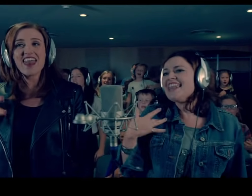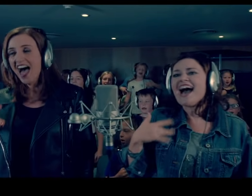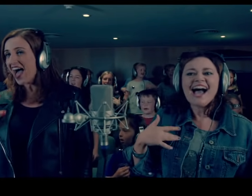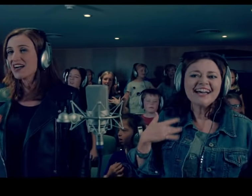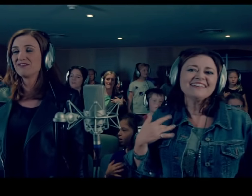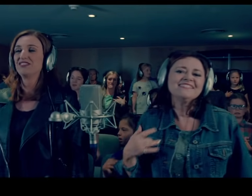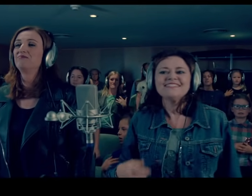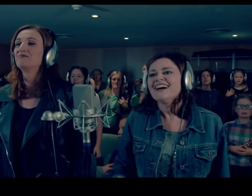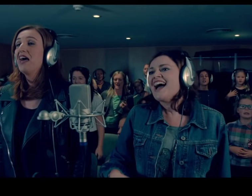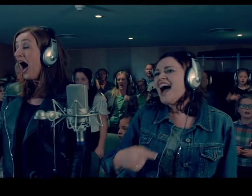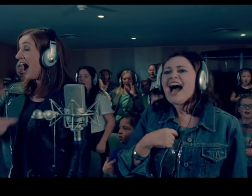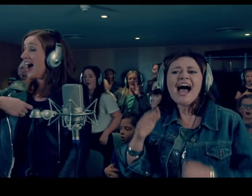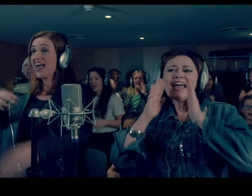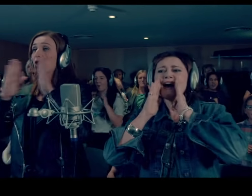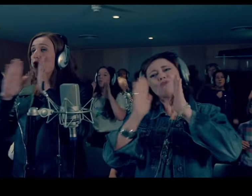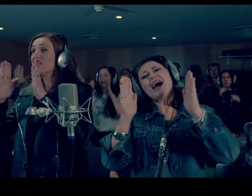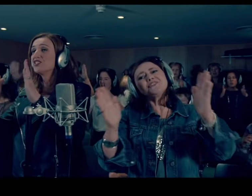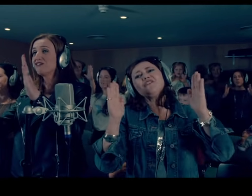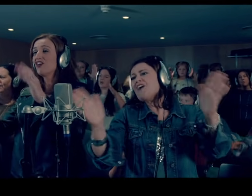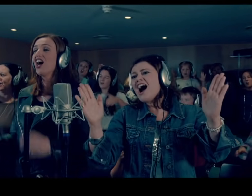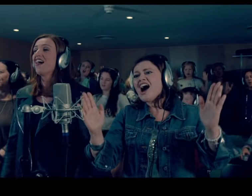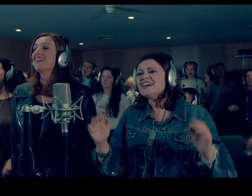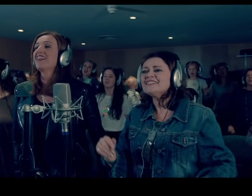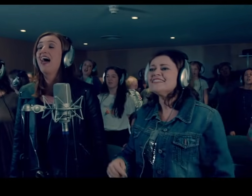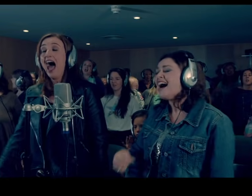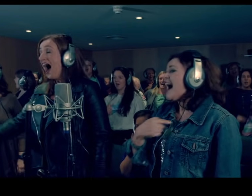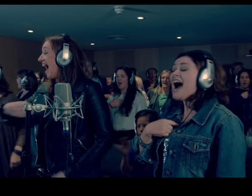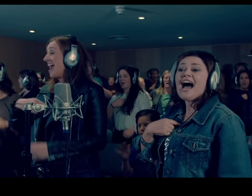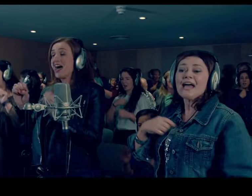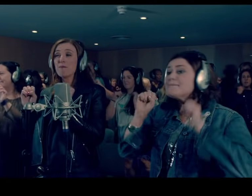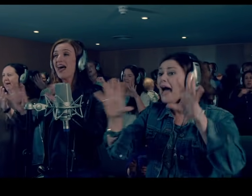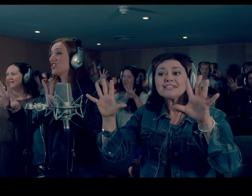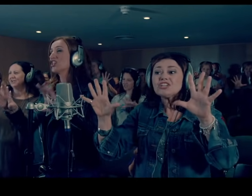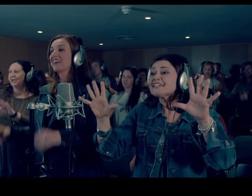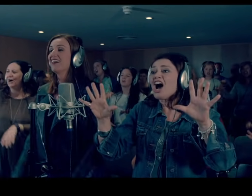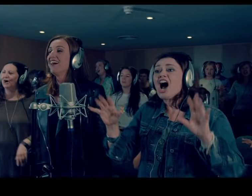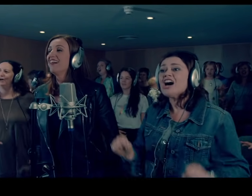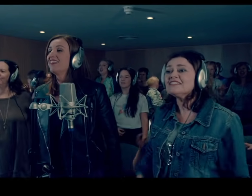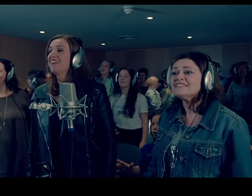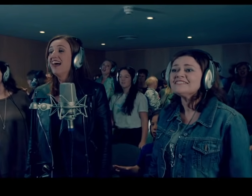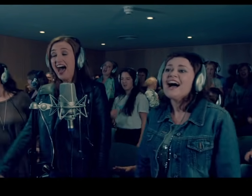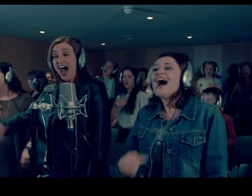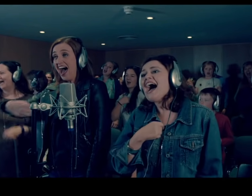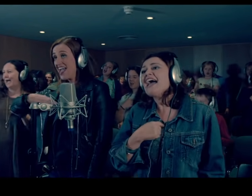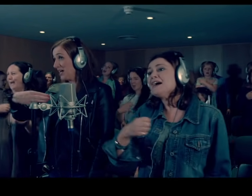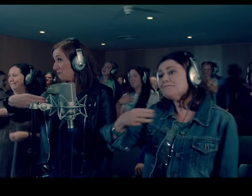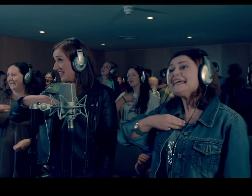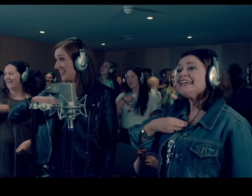life I am wonderful, I am magical I am me,